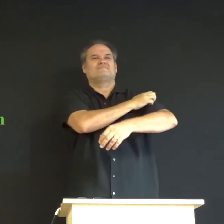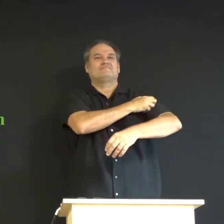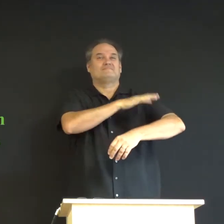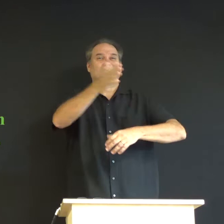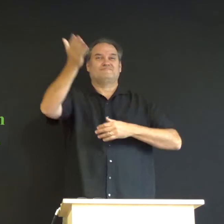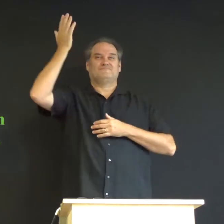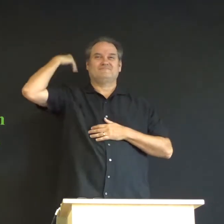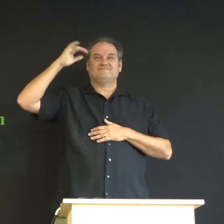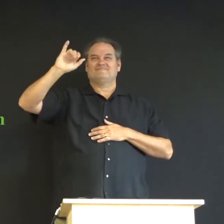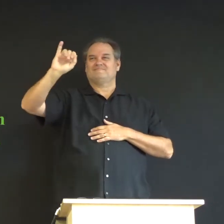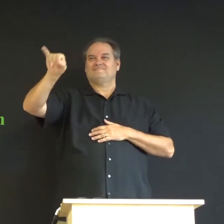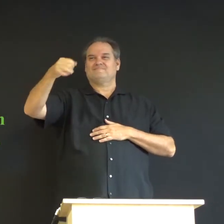He's not equal with God.